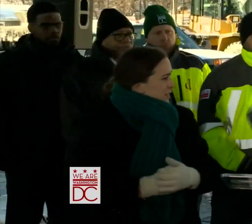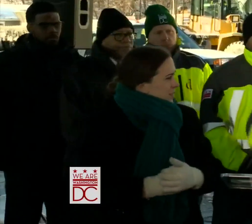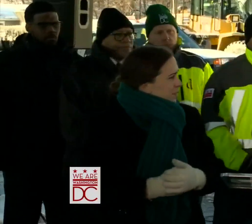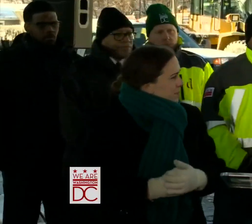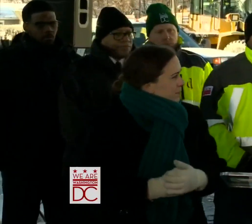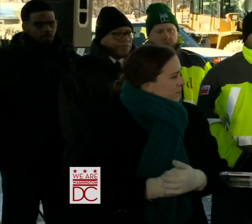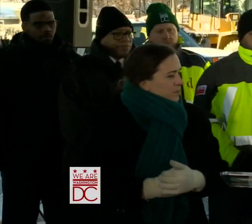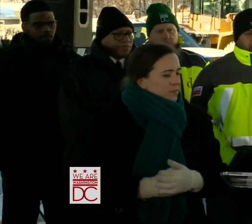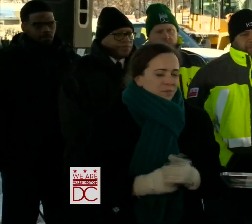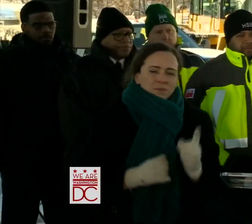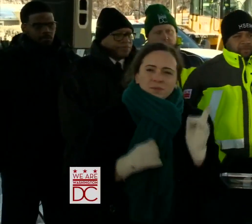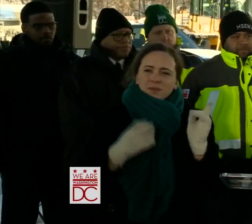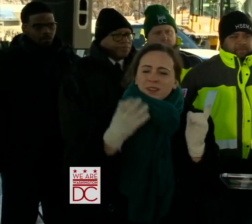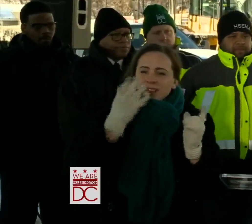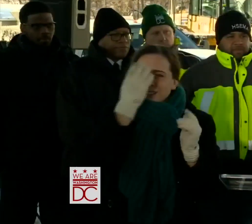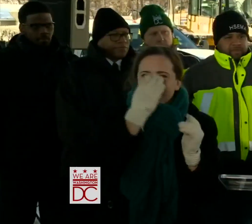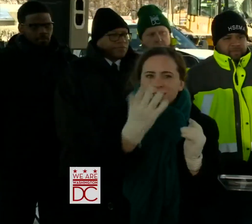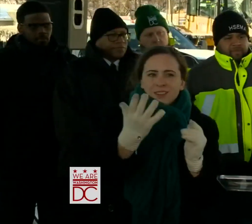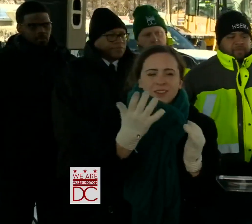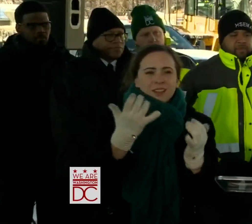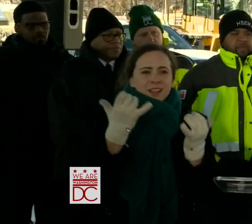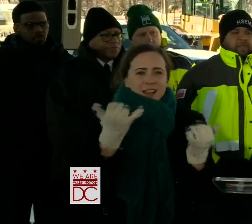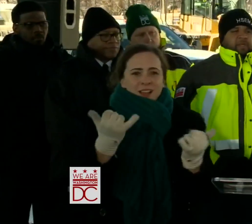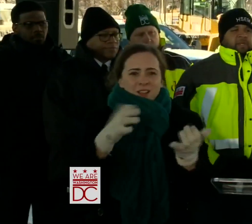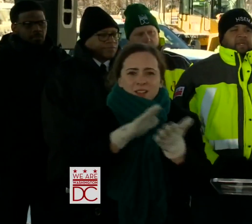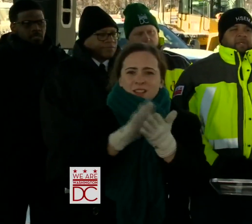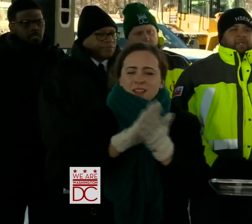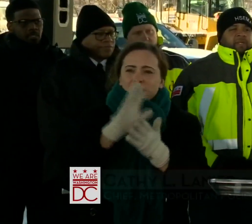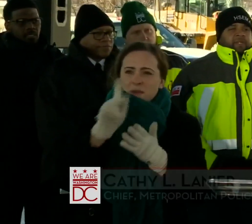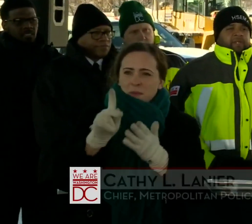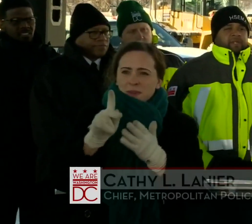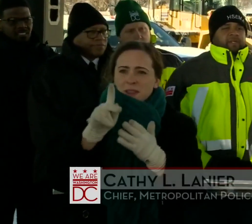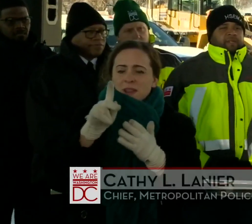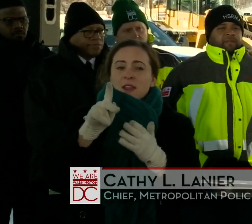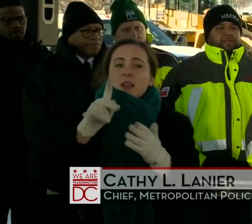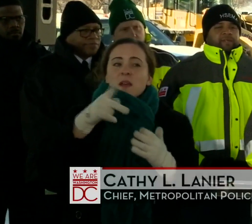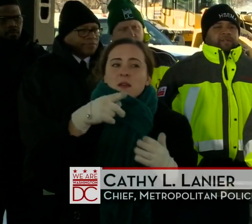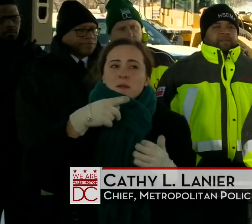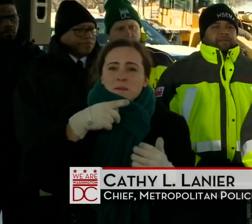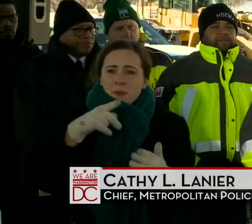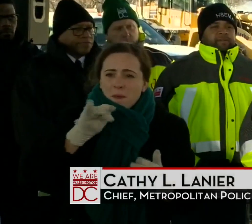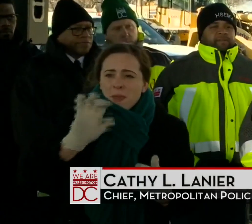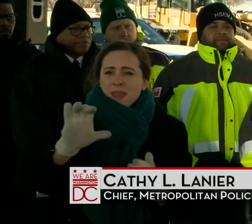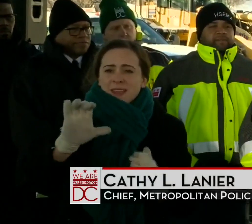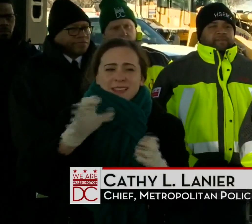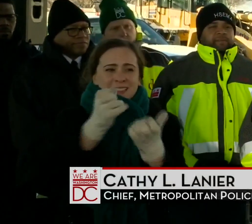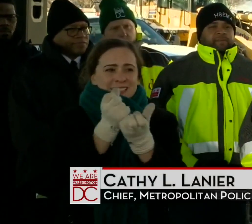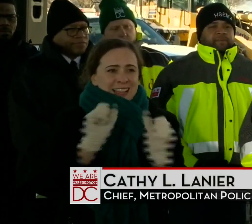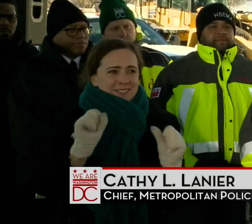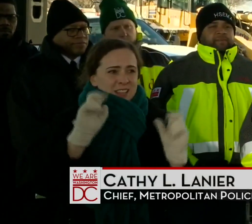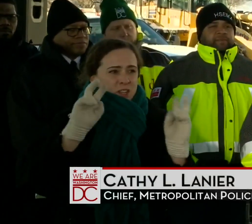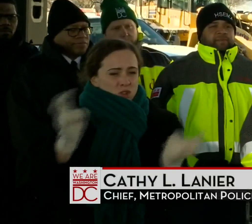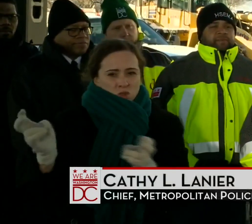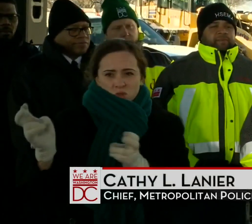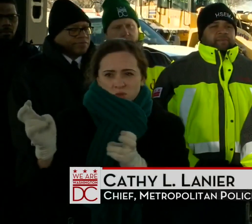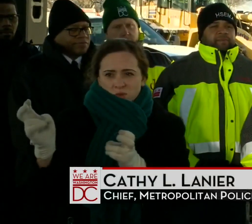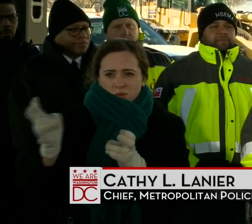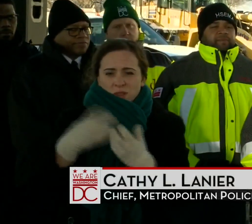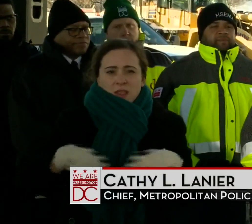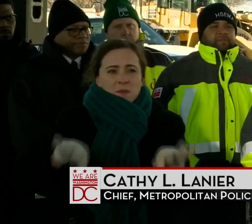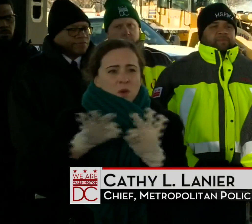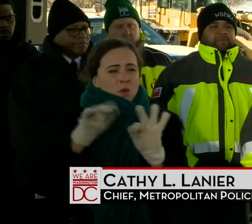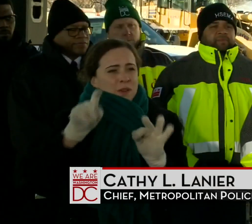So I'll tell you, now this cleanup effort is a public safety issue. It is very, very important that we can get these